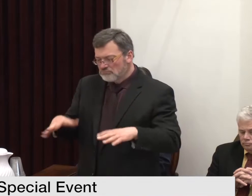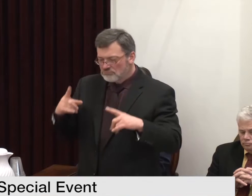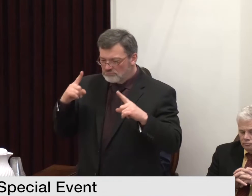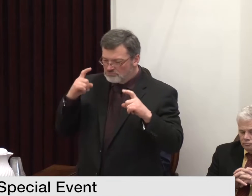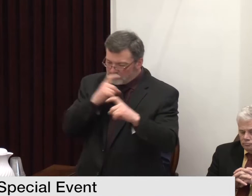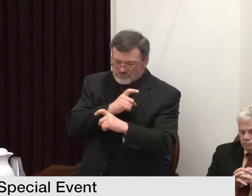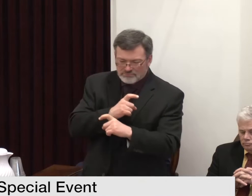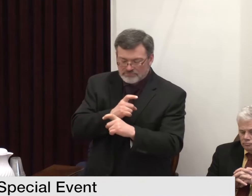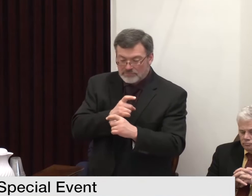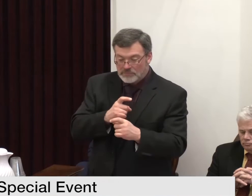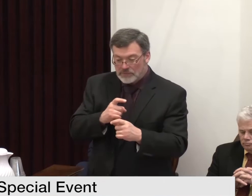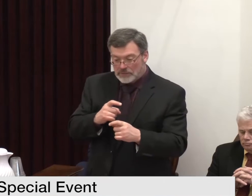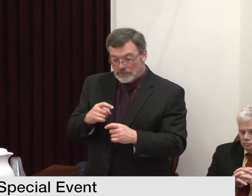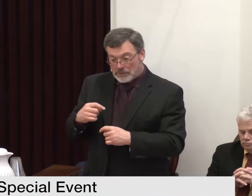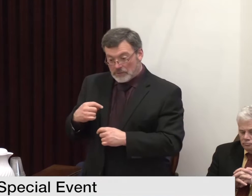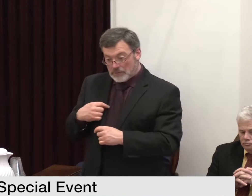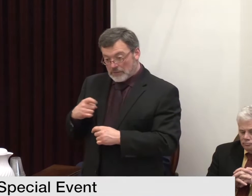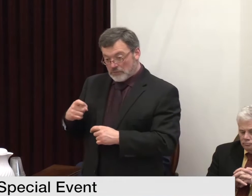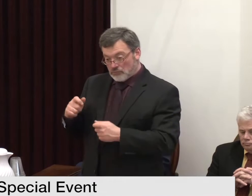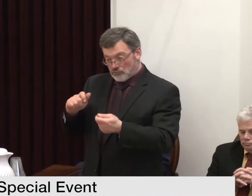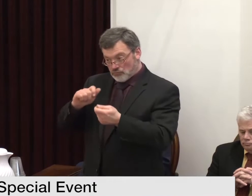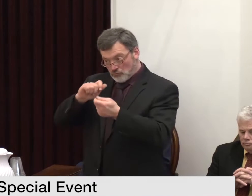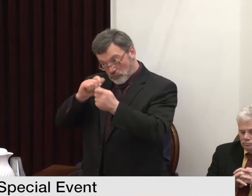tripartisan bills in both the House and Senate.